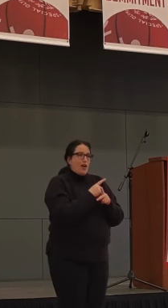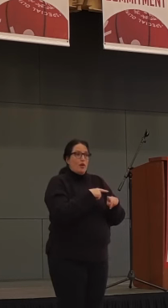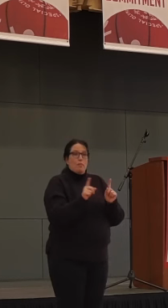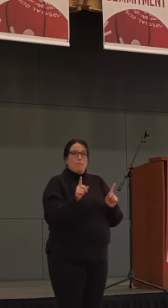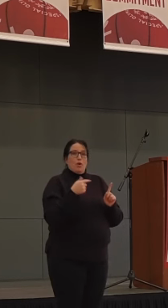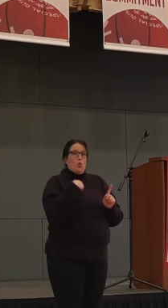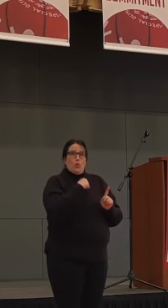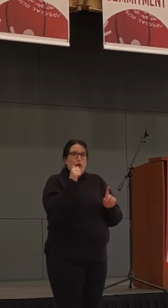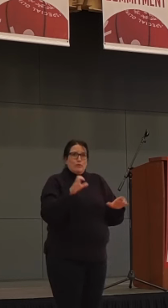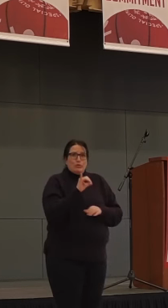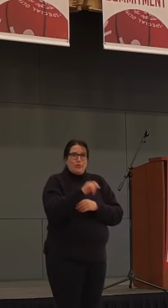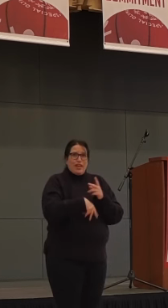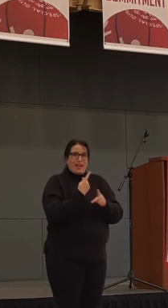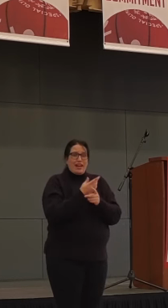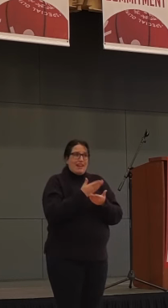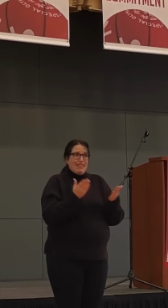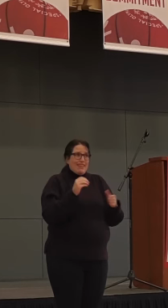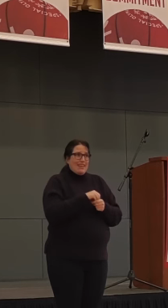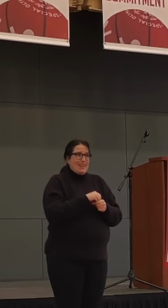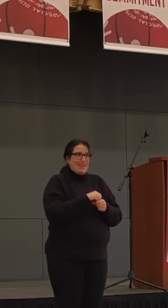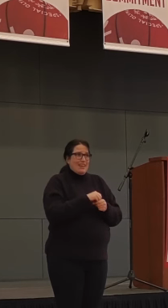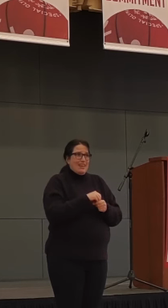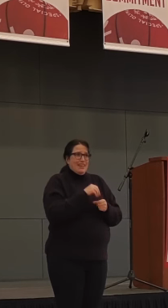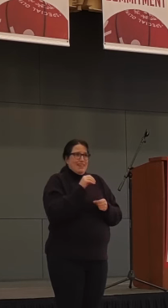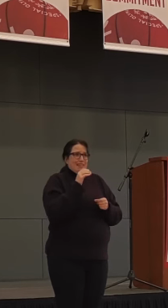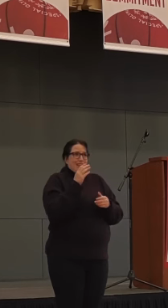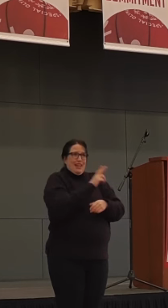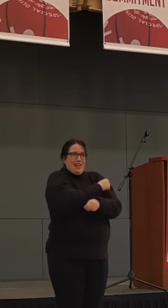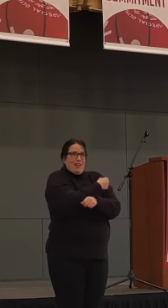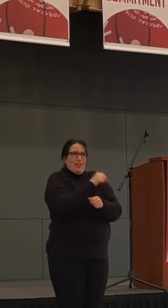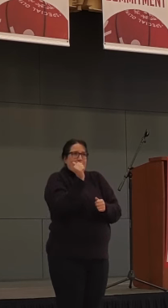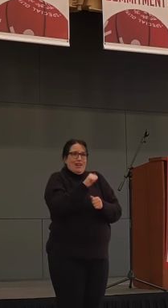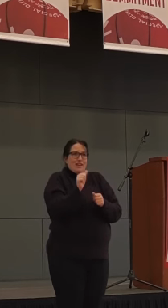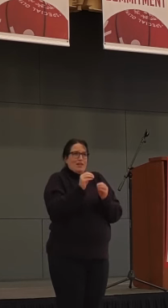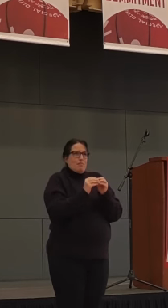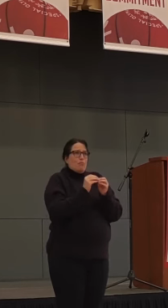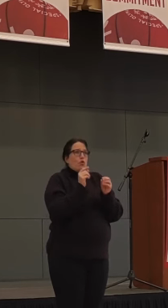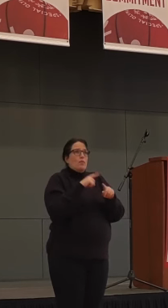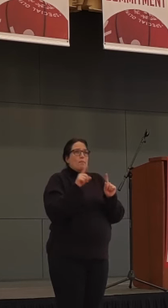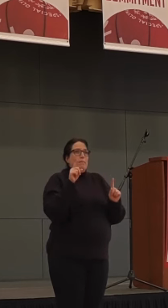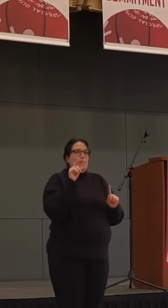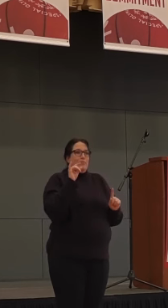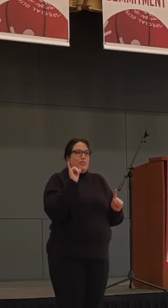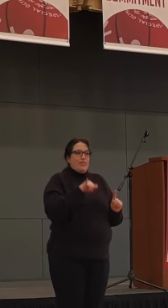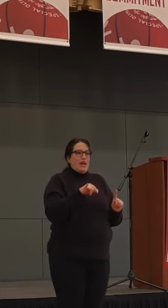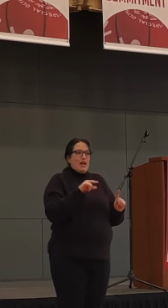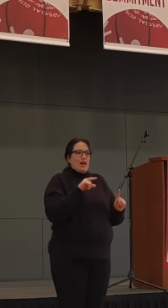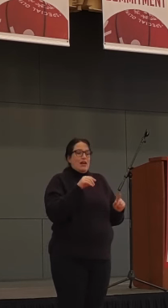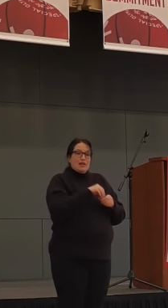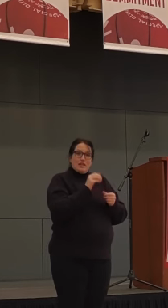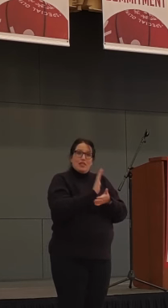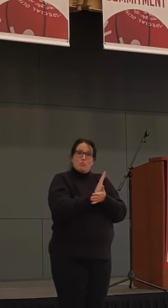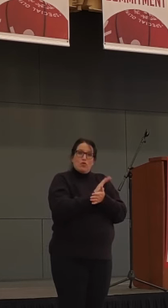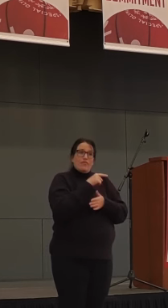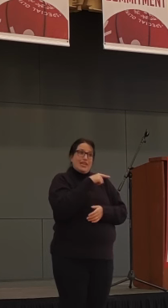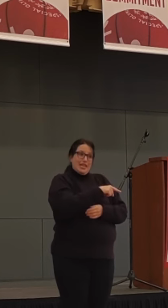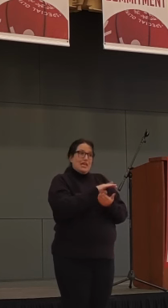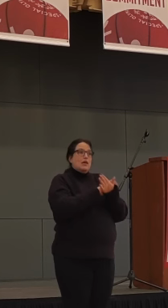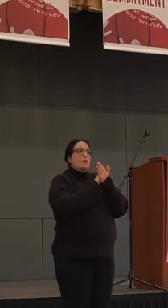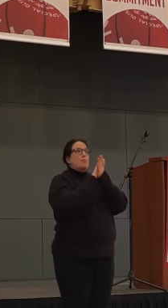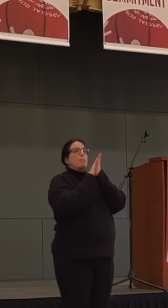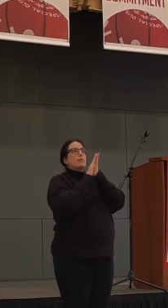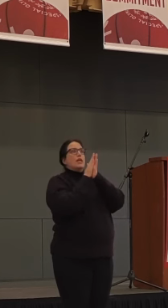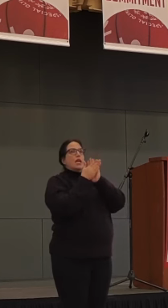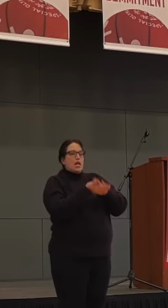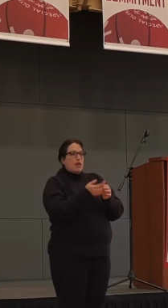compliant. Yes, but he was basically a vegetable. He didn't have any personality. He didn't